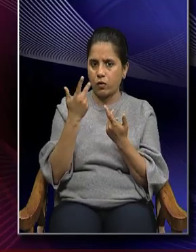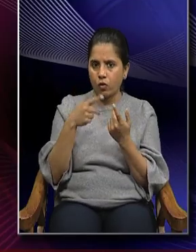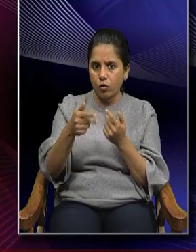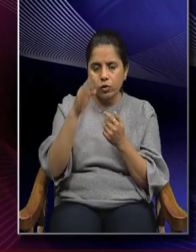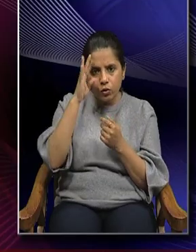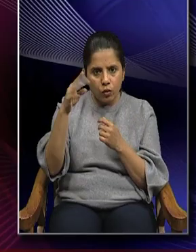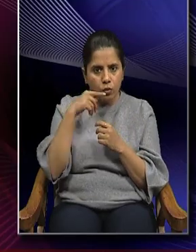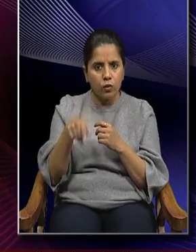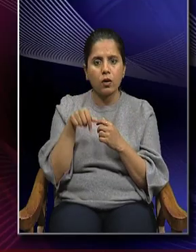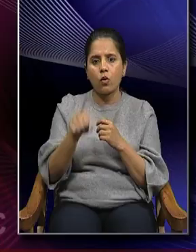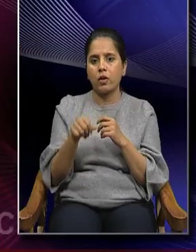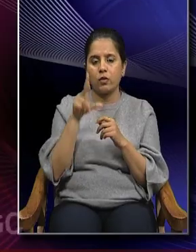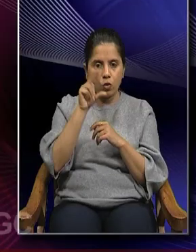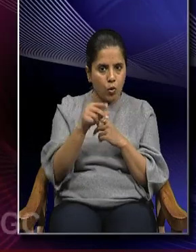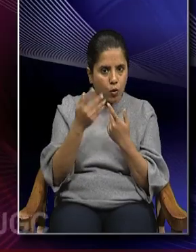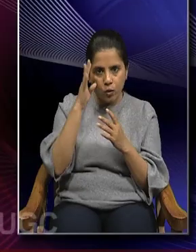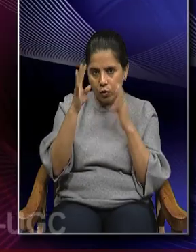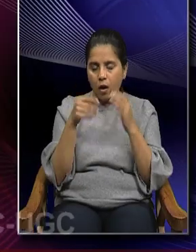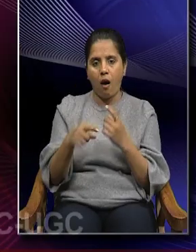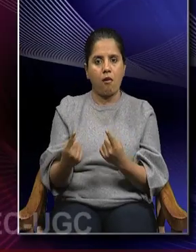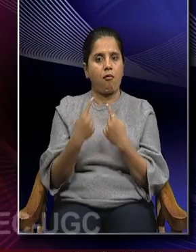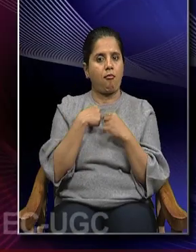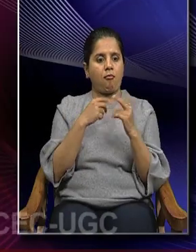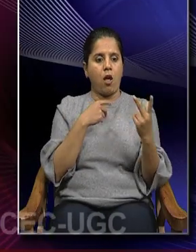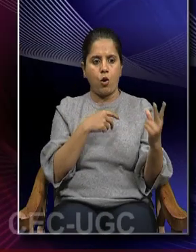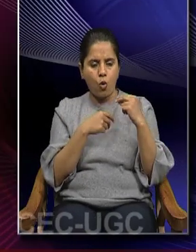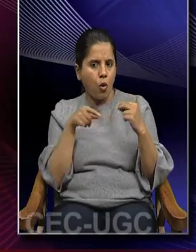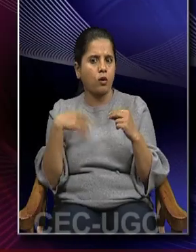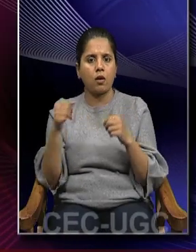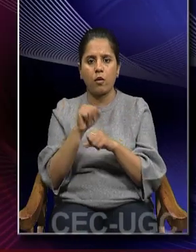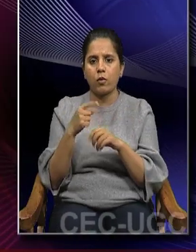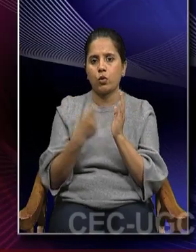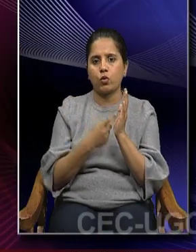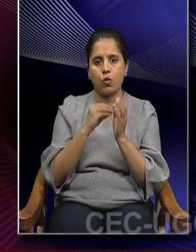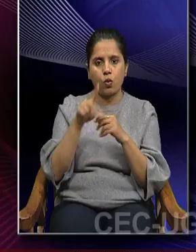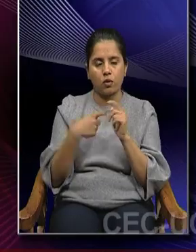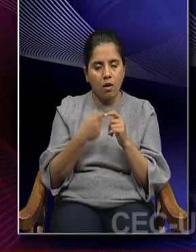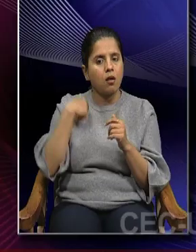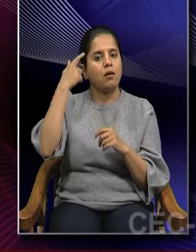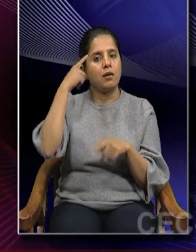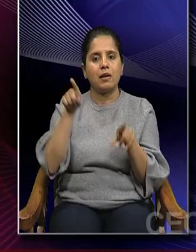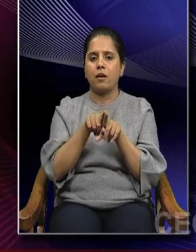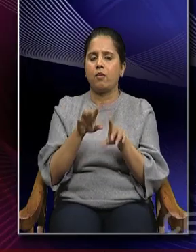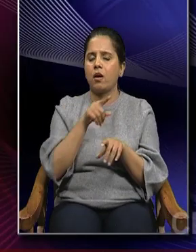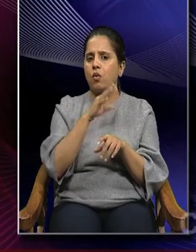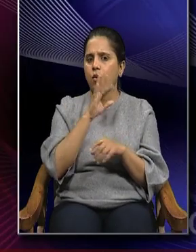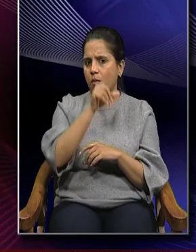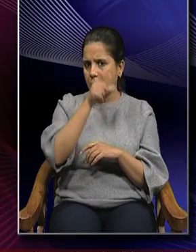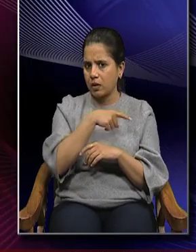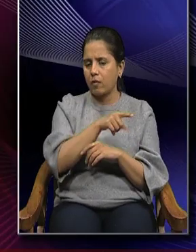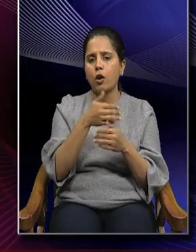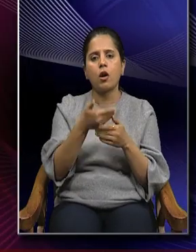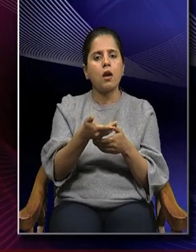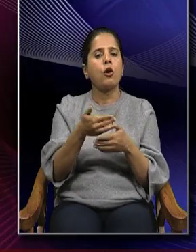theory of diffusion of innovation comes to us, and the name of Rogers automatically comes to us. He was basically a